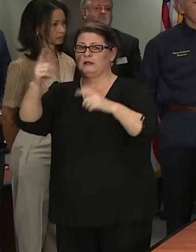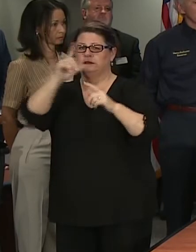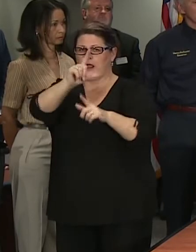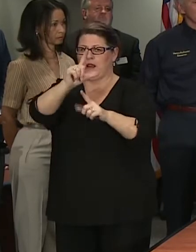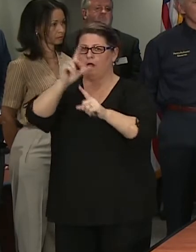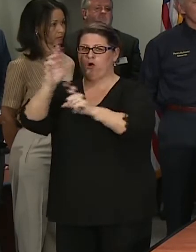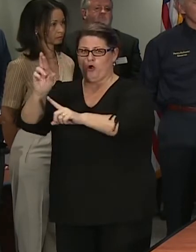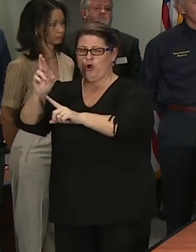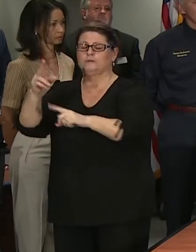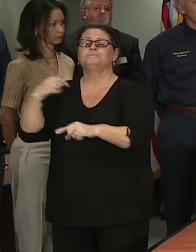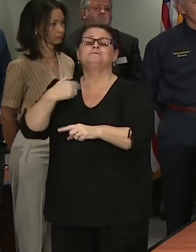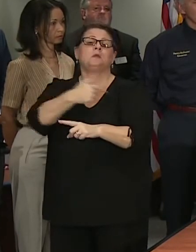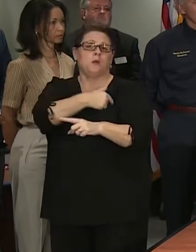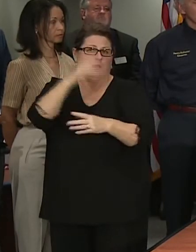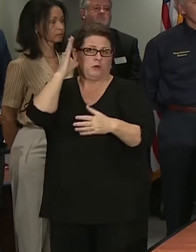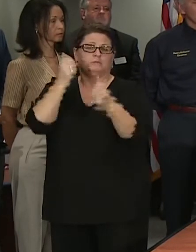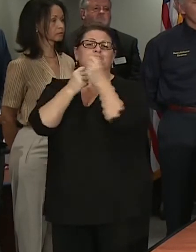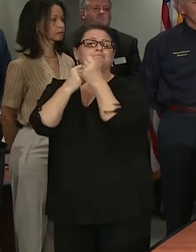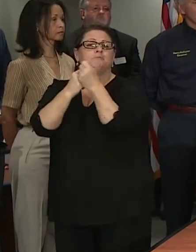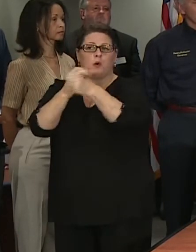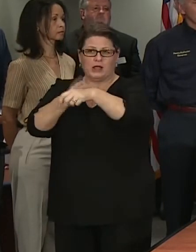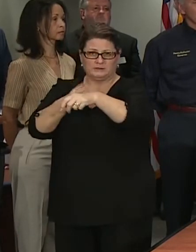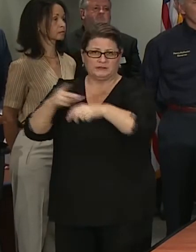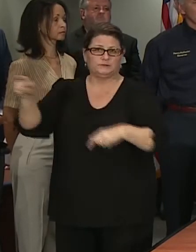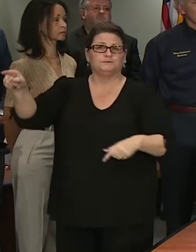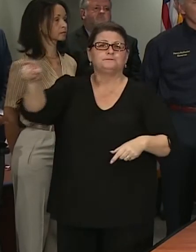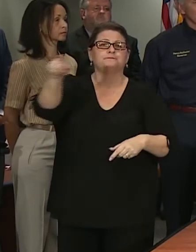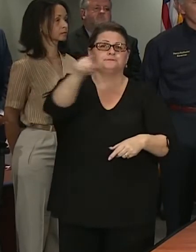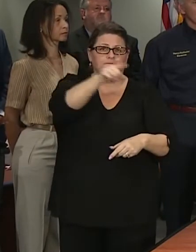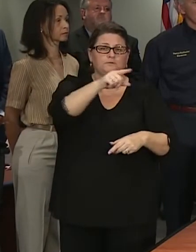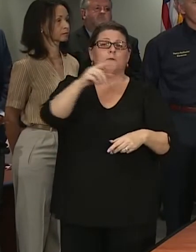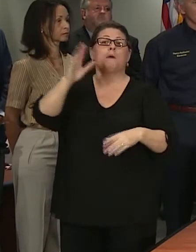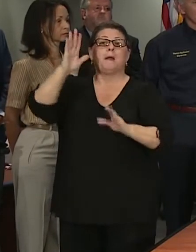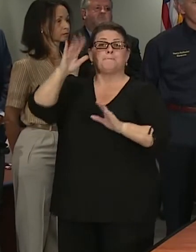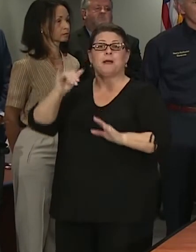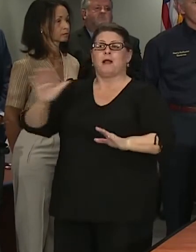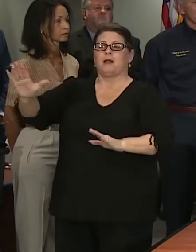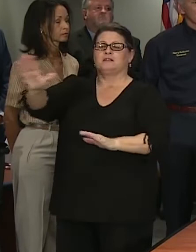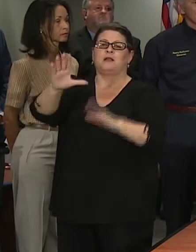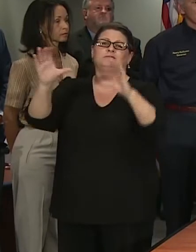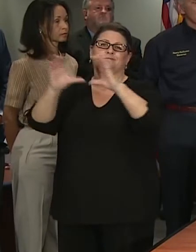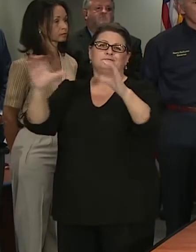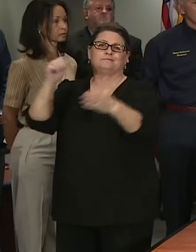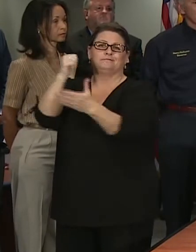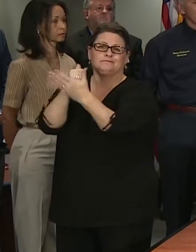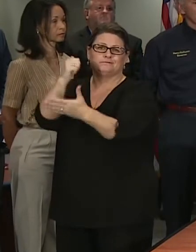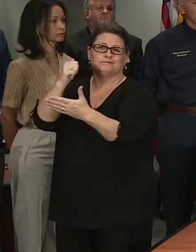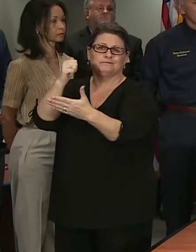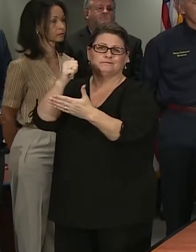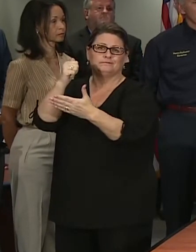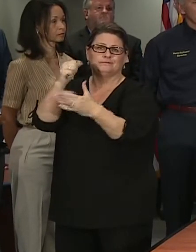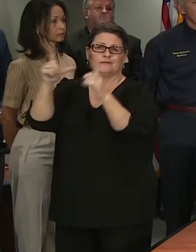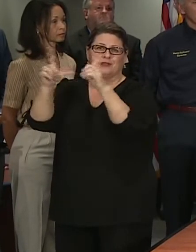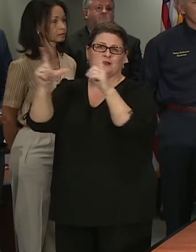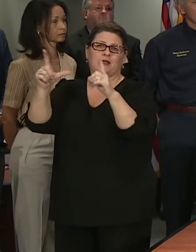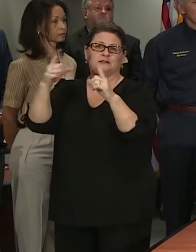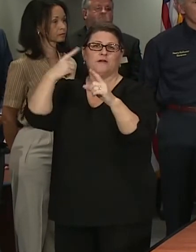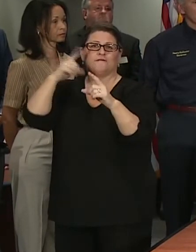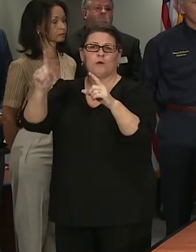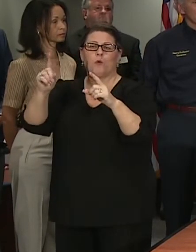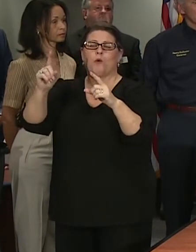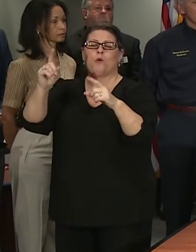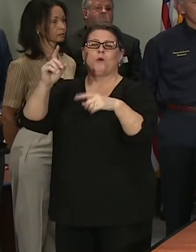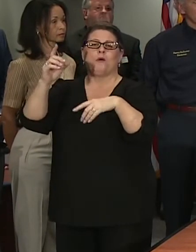to support the hospitals in this plan through the licensing and credentialing of qualified healthcare workers to build